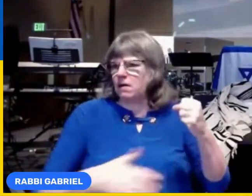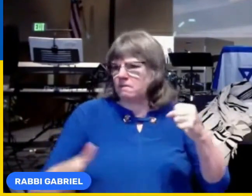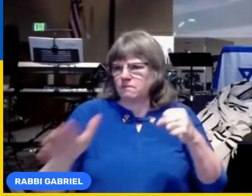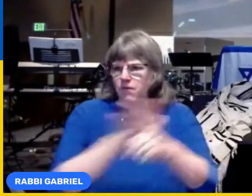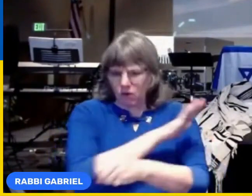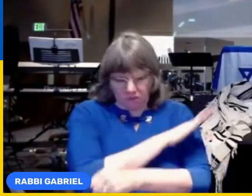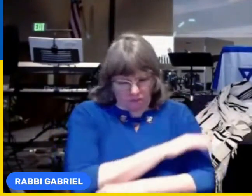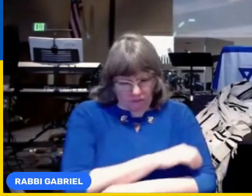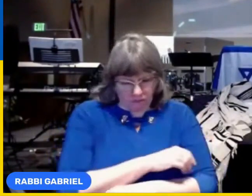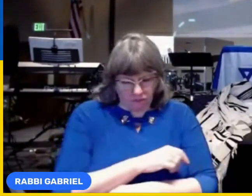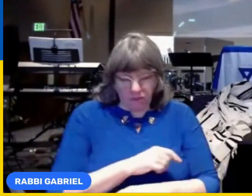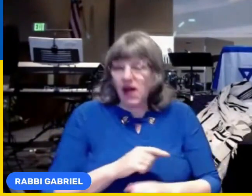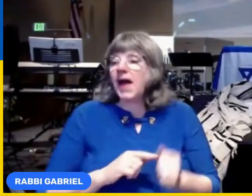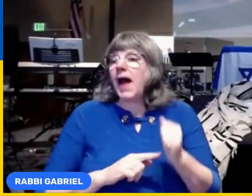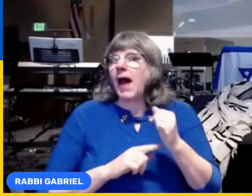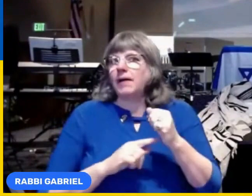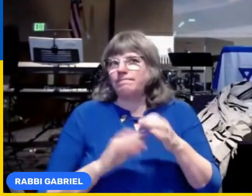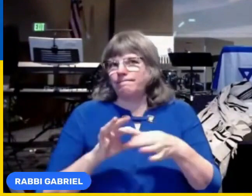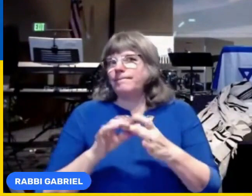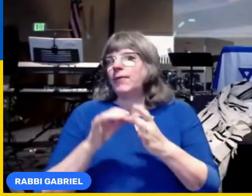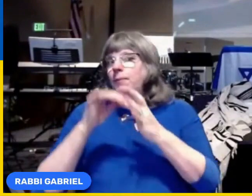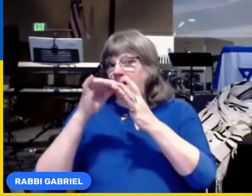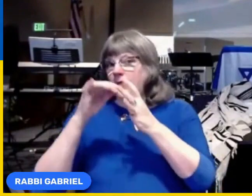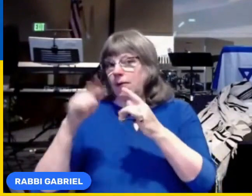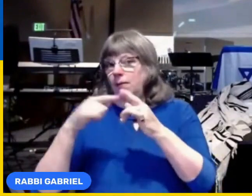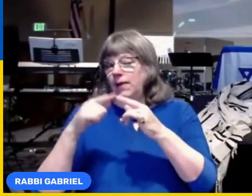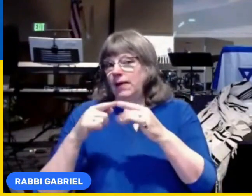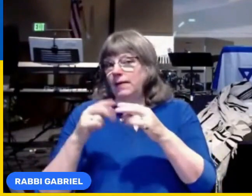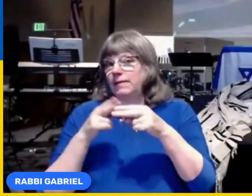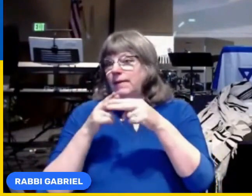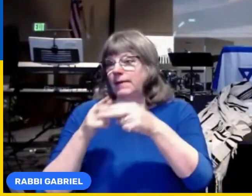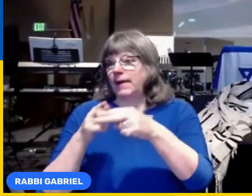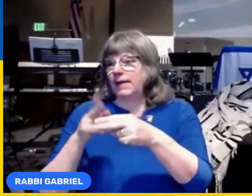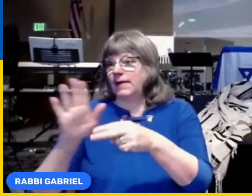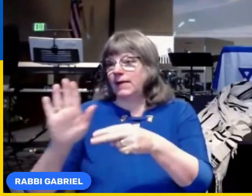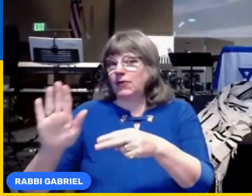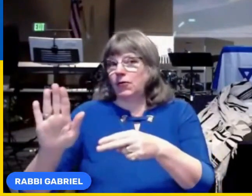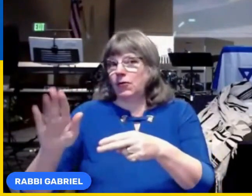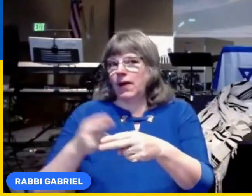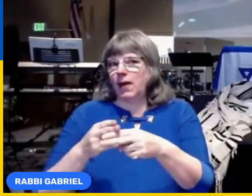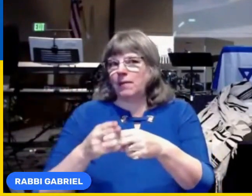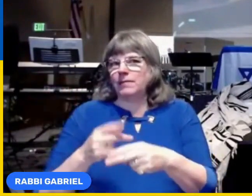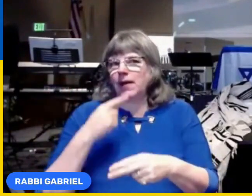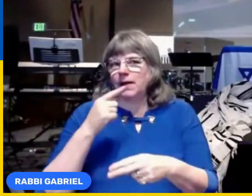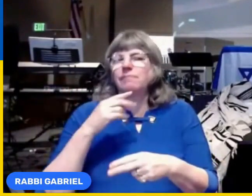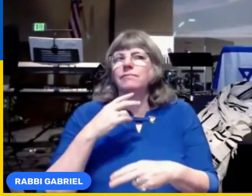especially powerful when it calls our name. You know, it calls Moses, Moses.